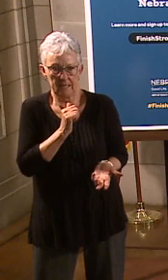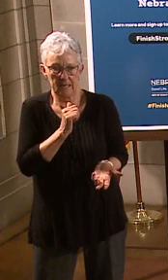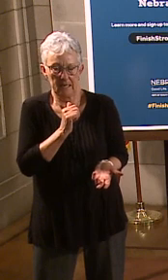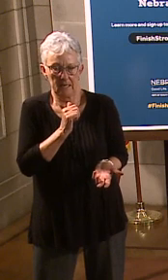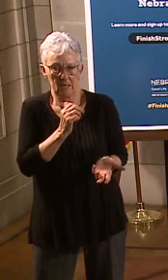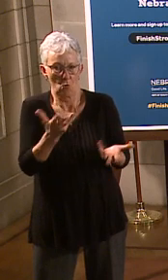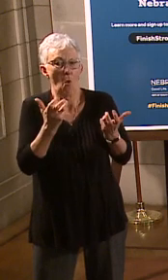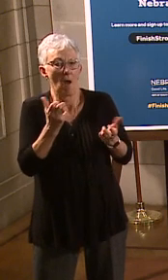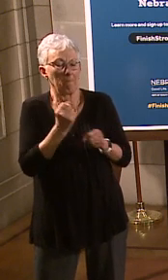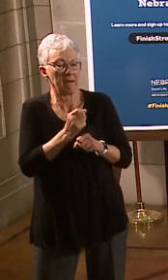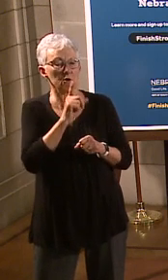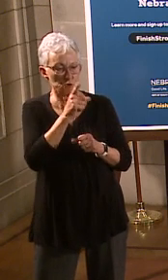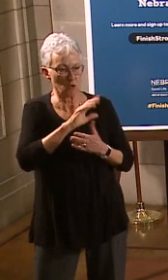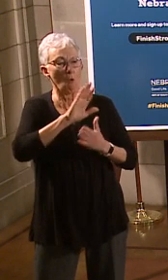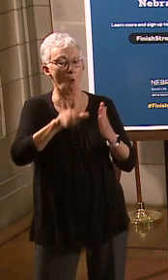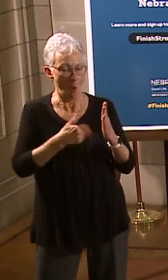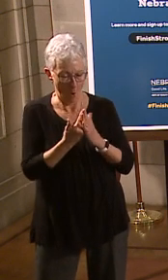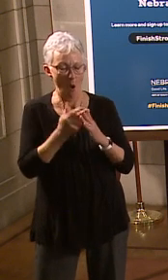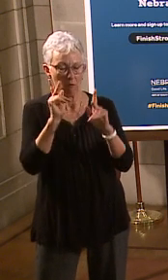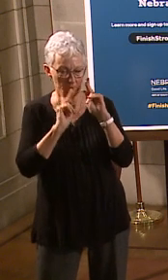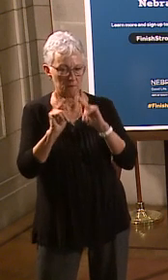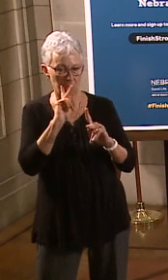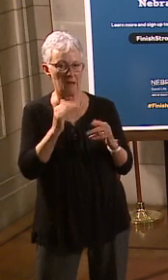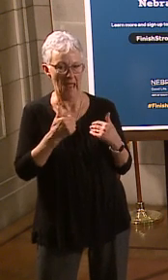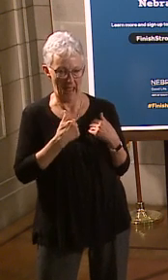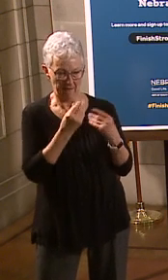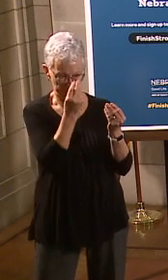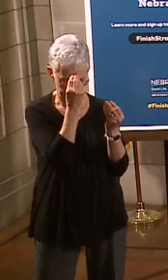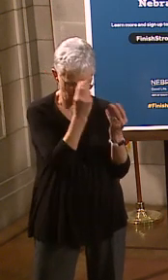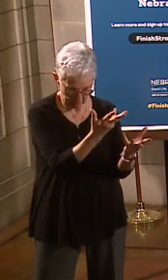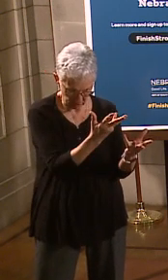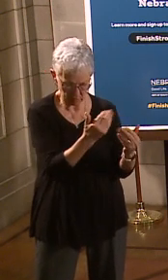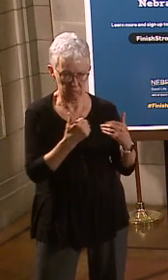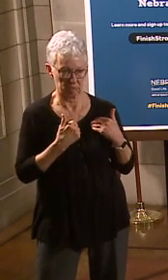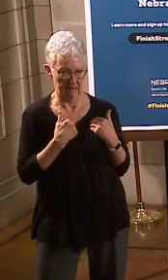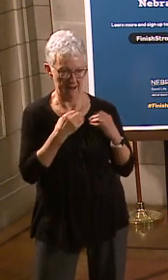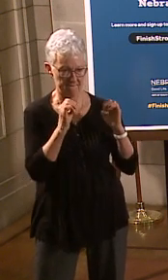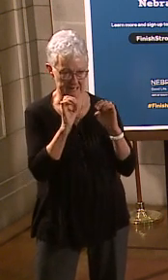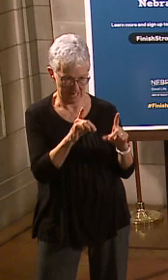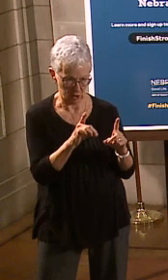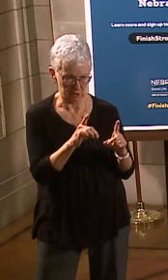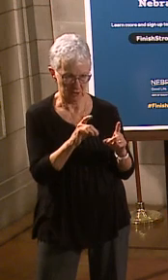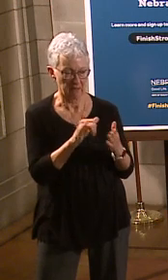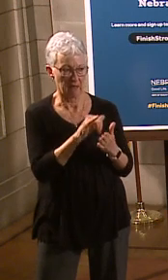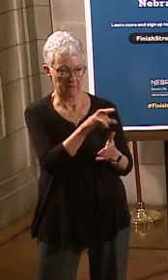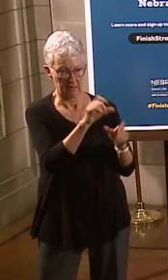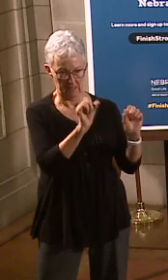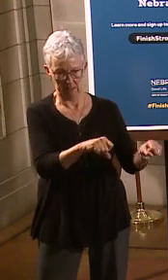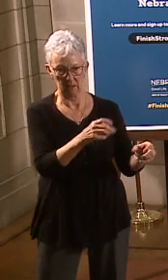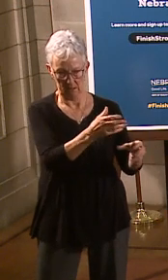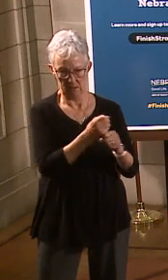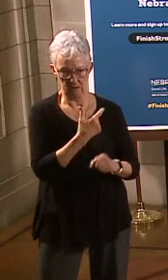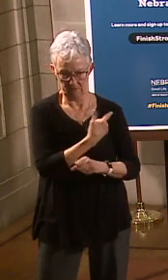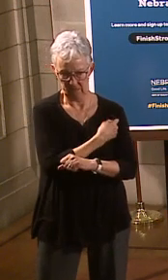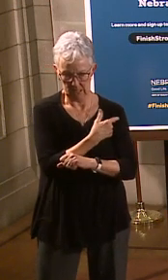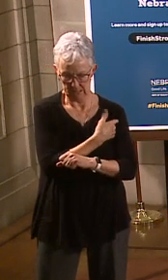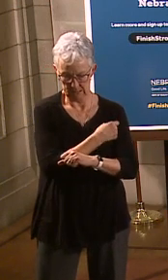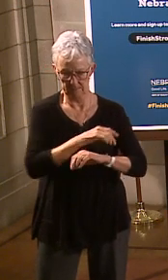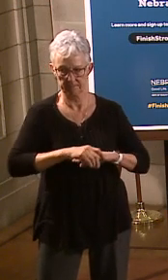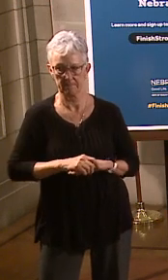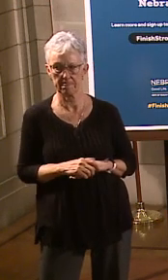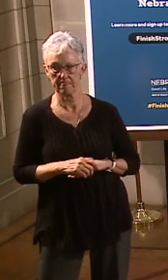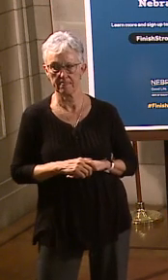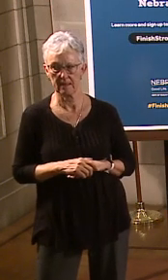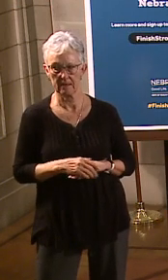populations have information and education that they need to be able to get the vaccine. and to get their question answered.